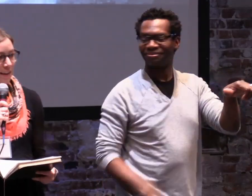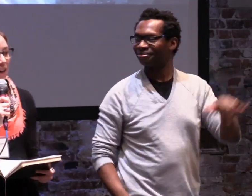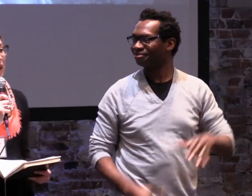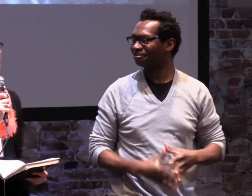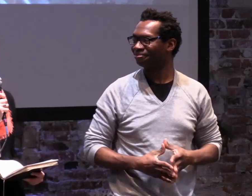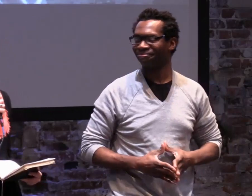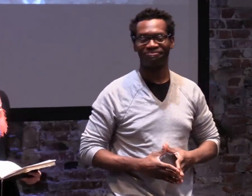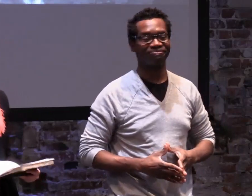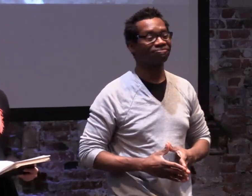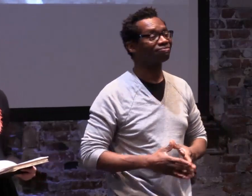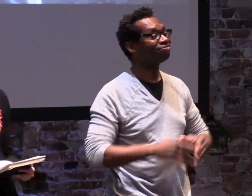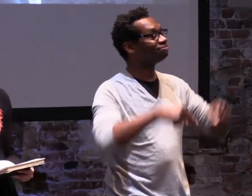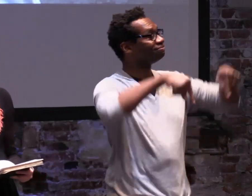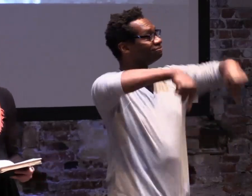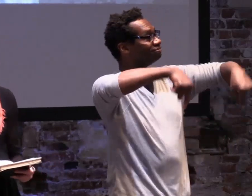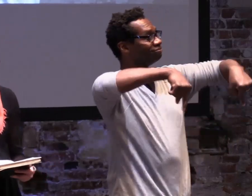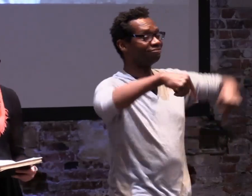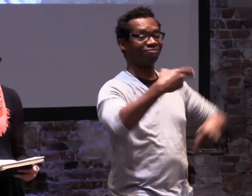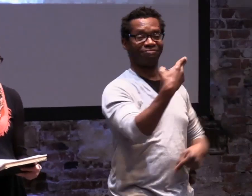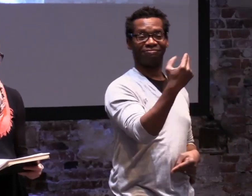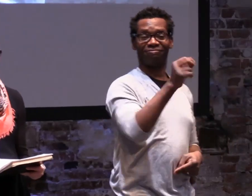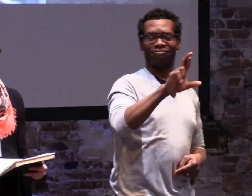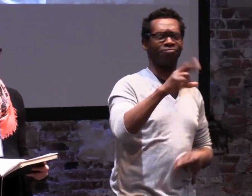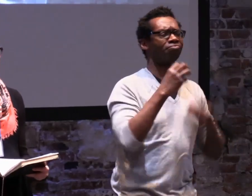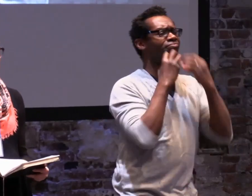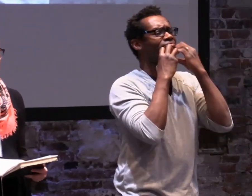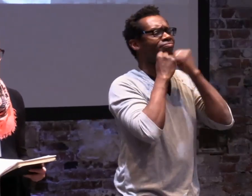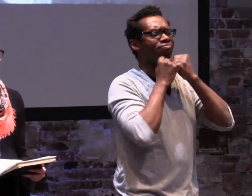At HowlRound, we value generosity and abundance,